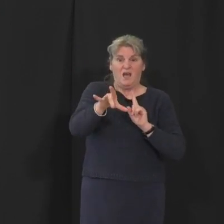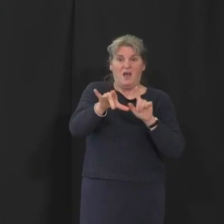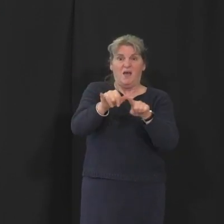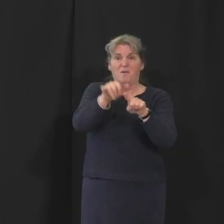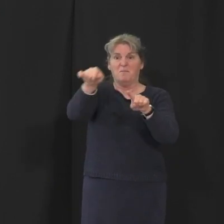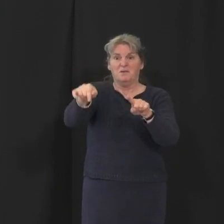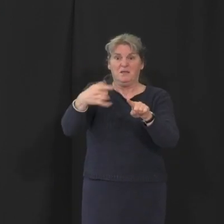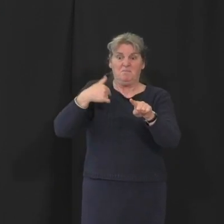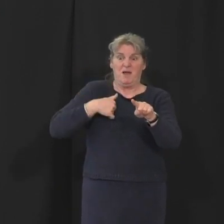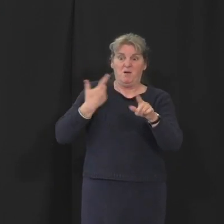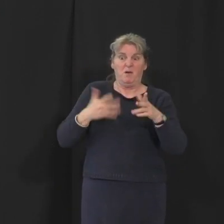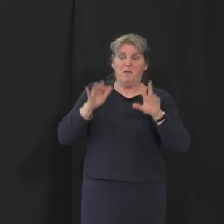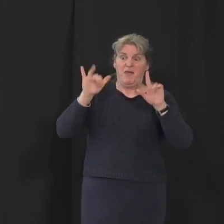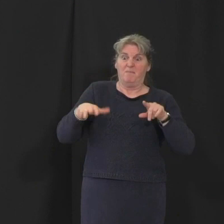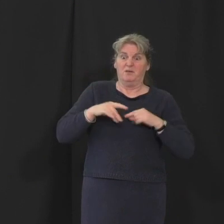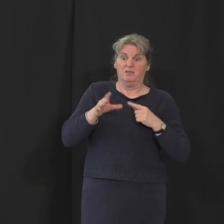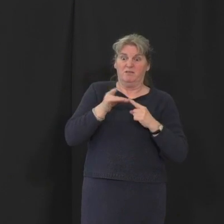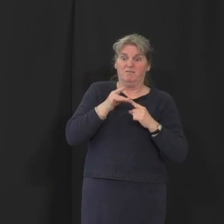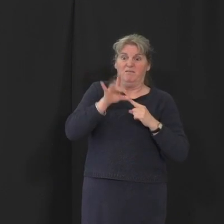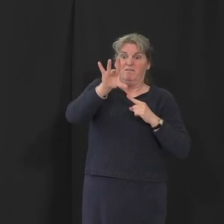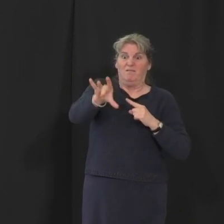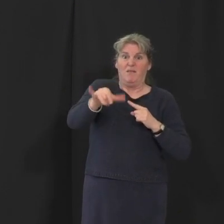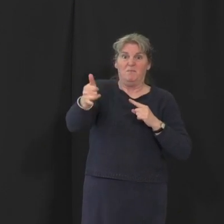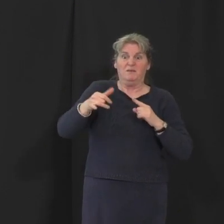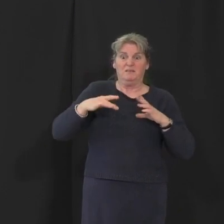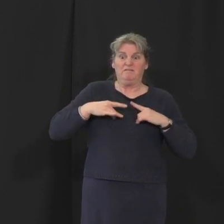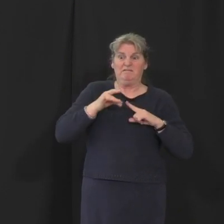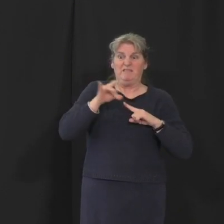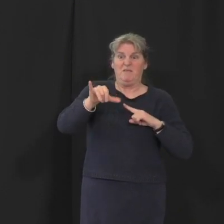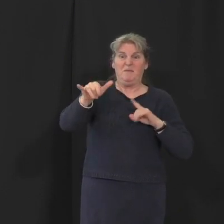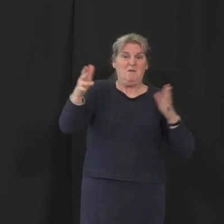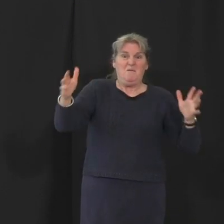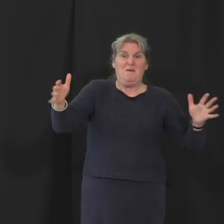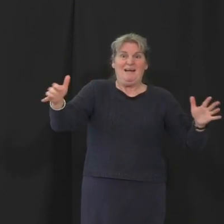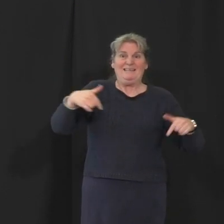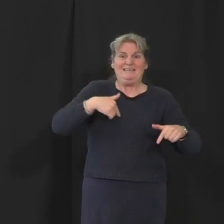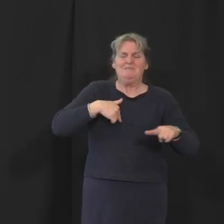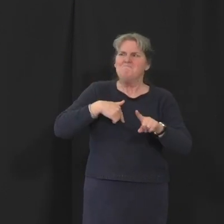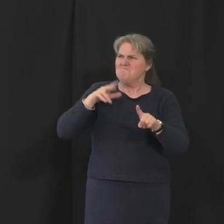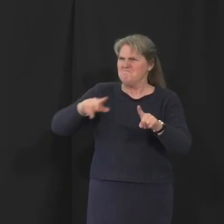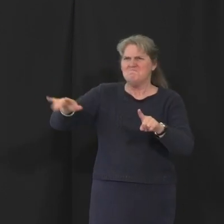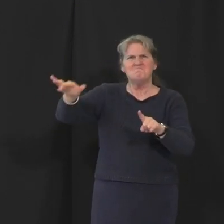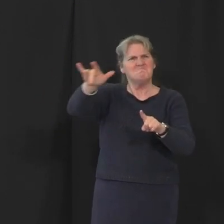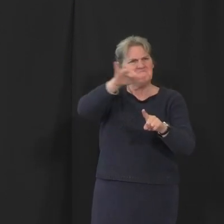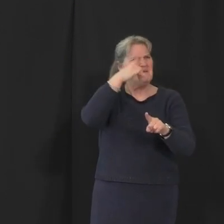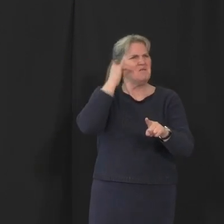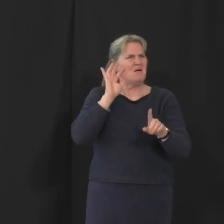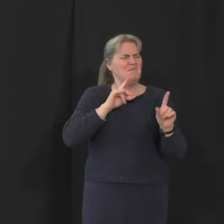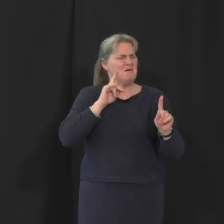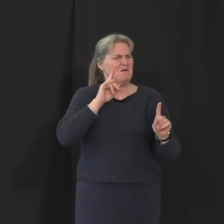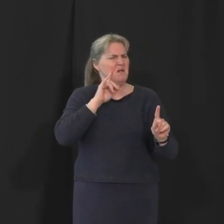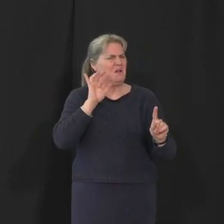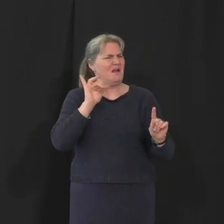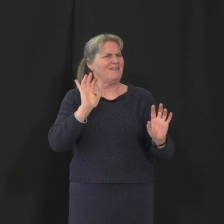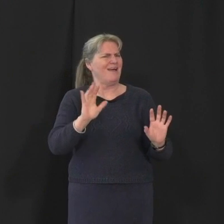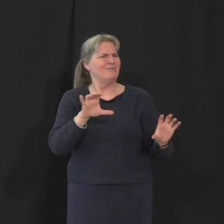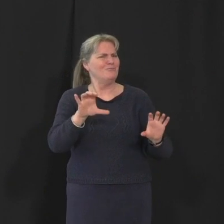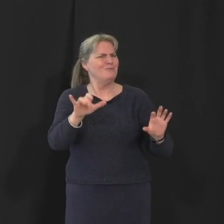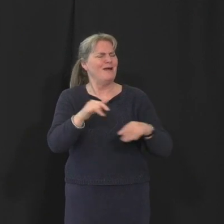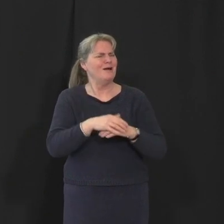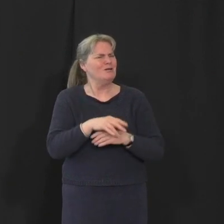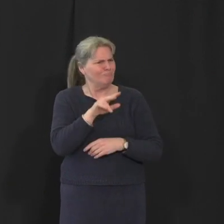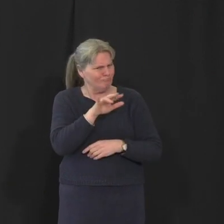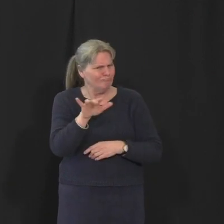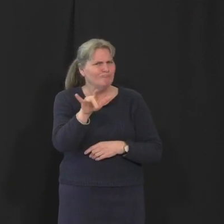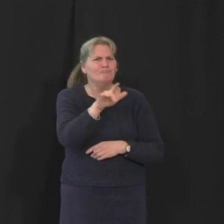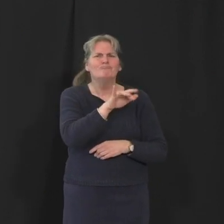for spread. And I'm just amazed at how, as a community, everybody that I see, everybody that I see are